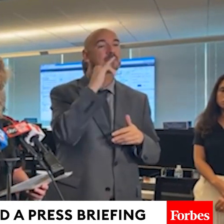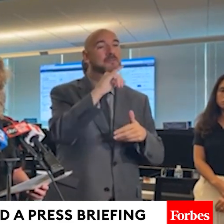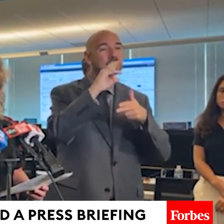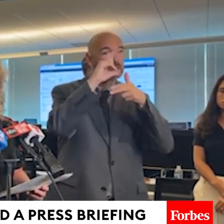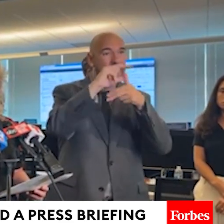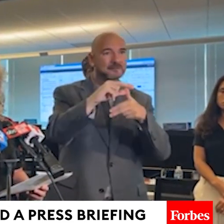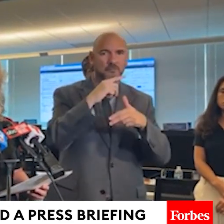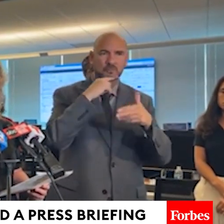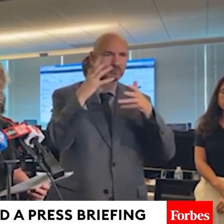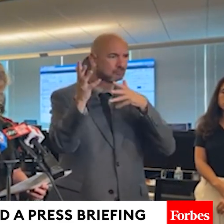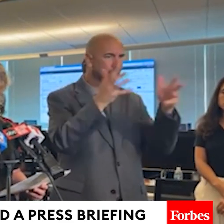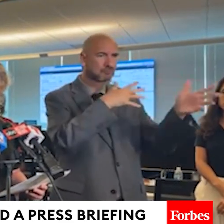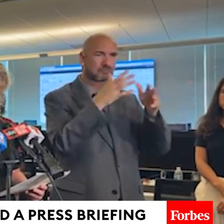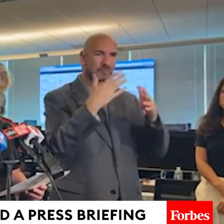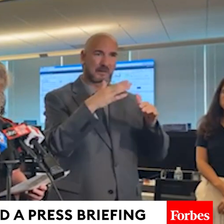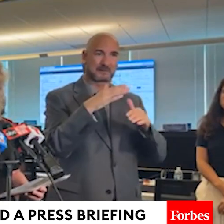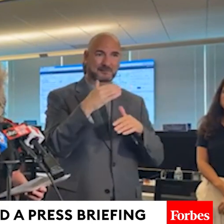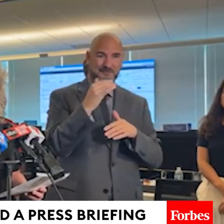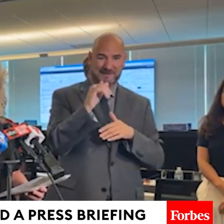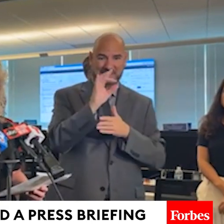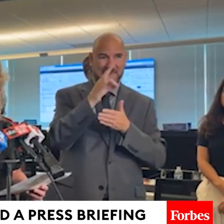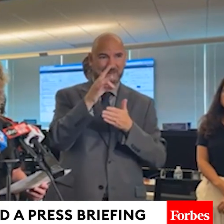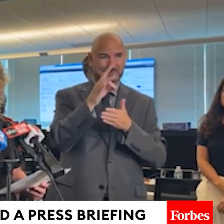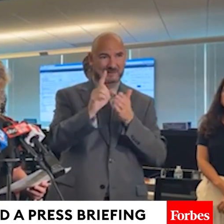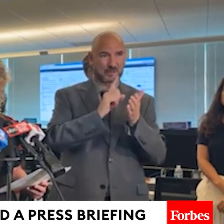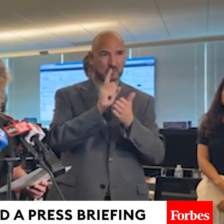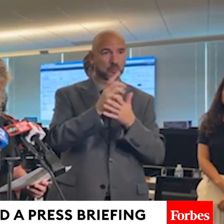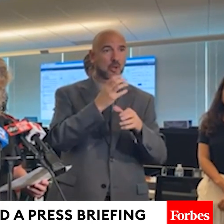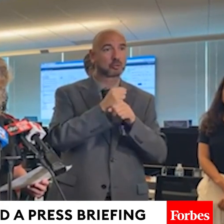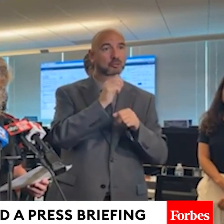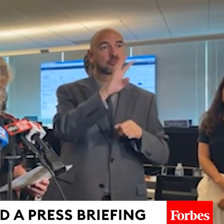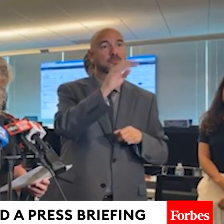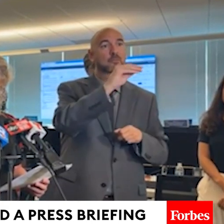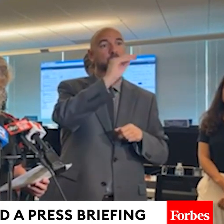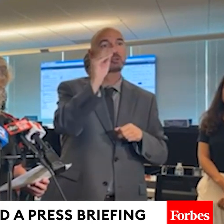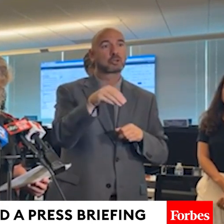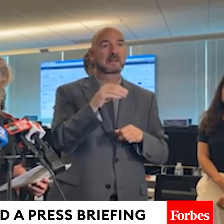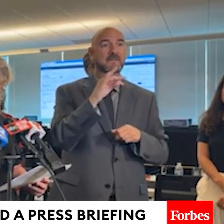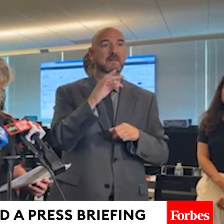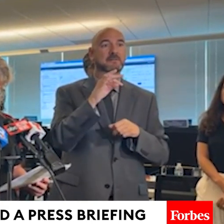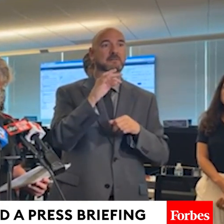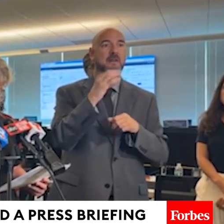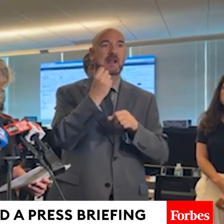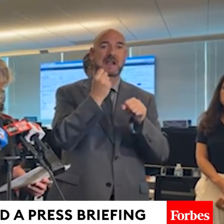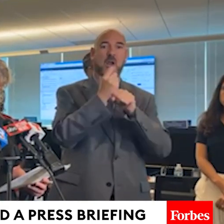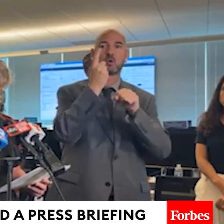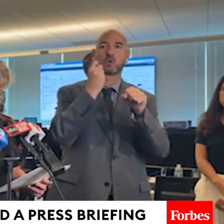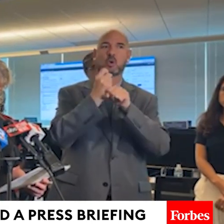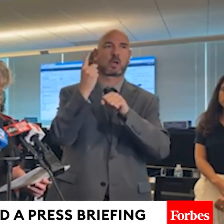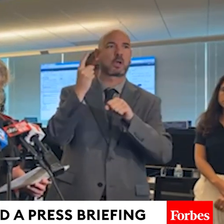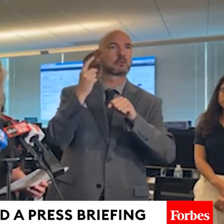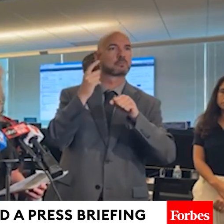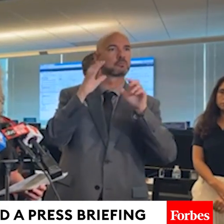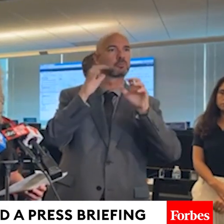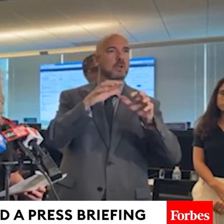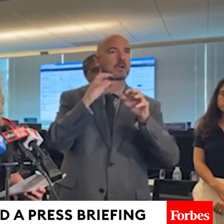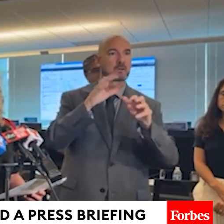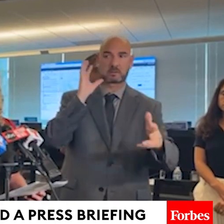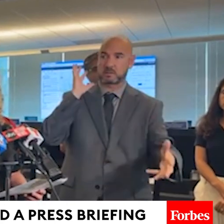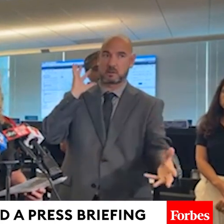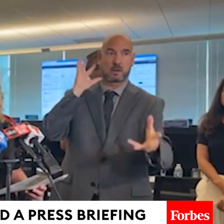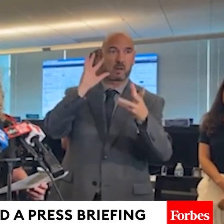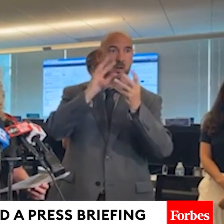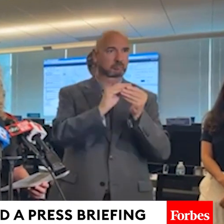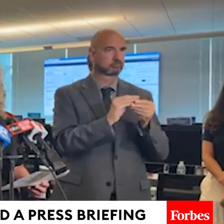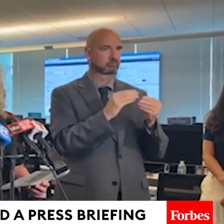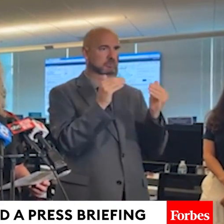but in 18 hours we received 40% of the annual rainfall to our region on ground that was already saturated from